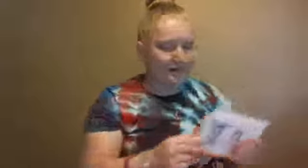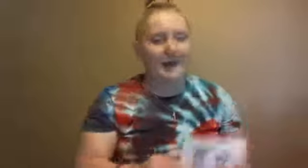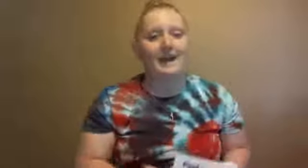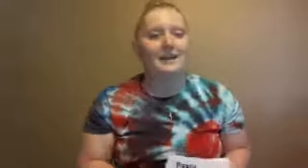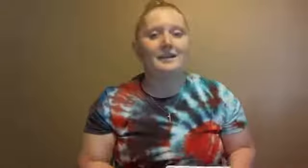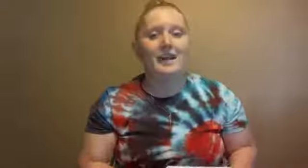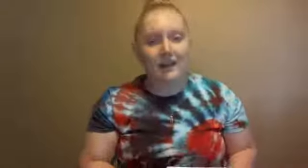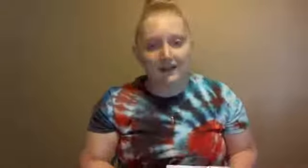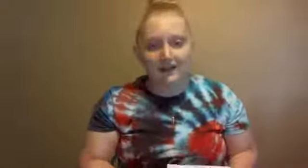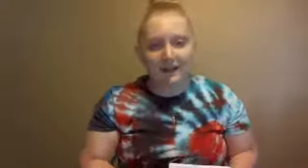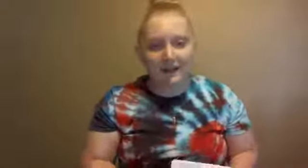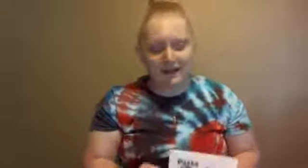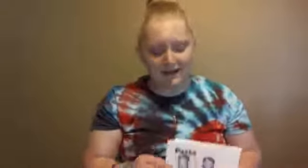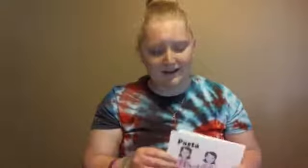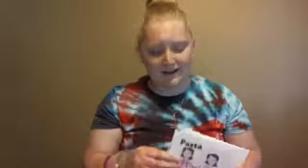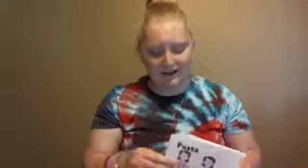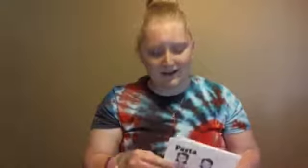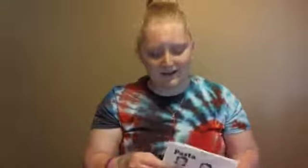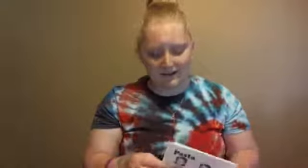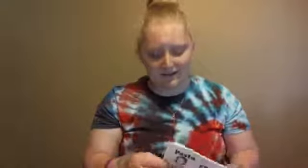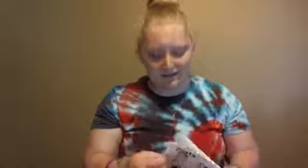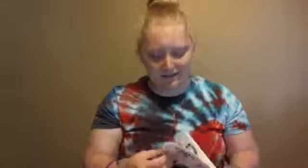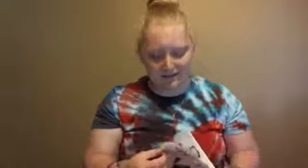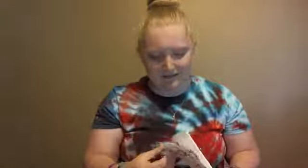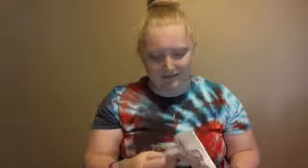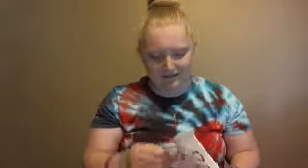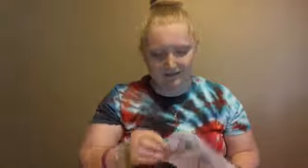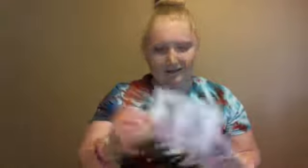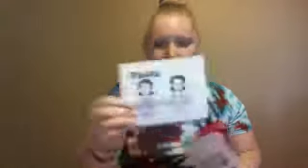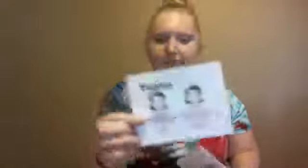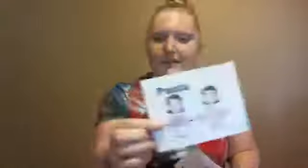Okay, and our next sign is